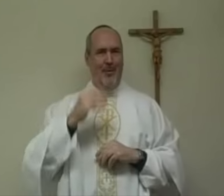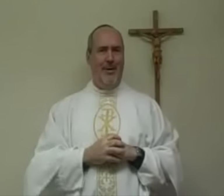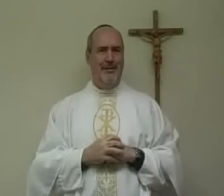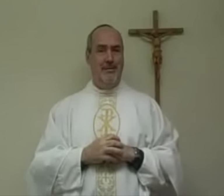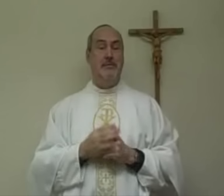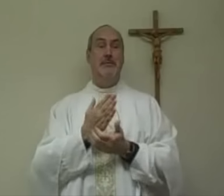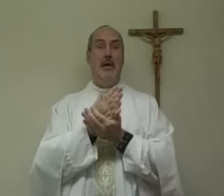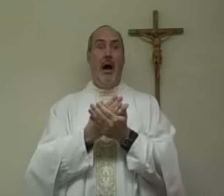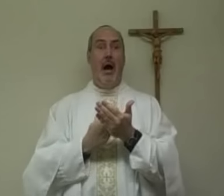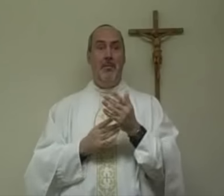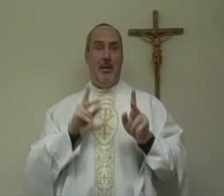magisterium.